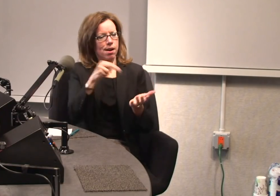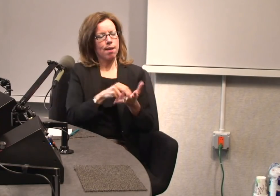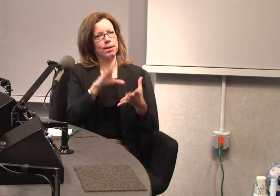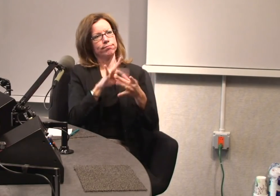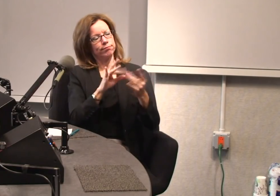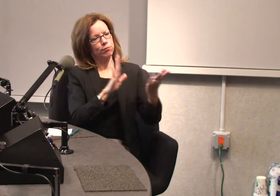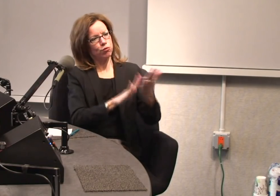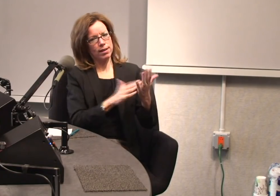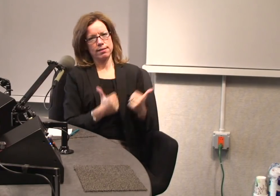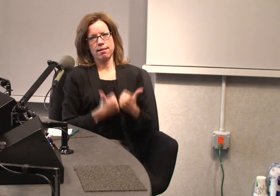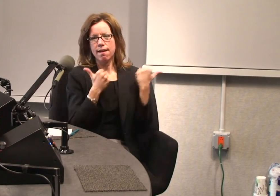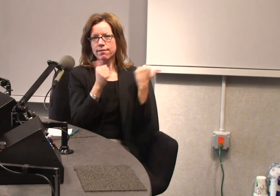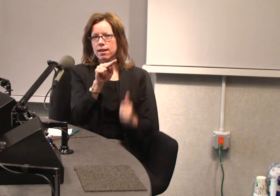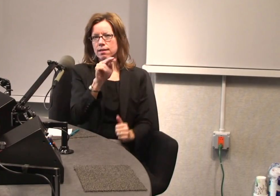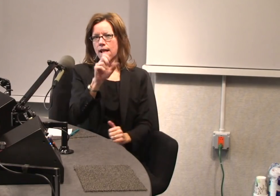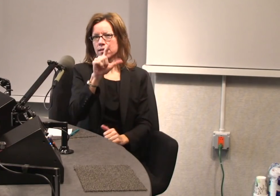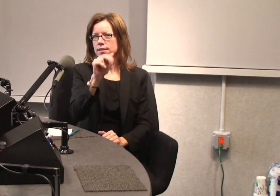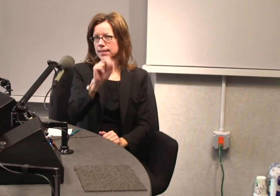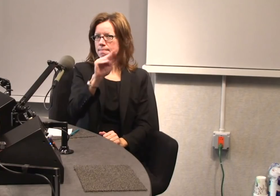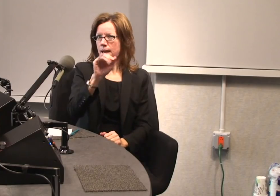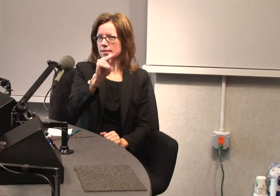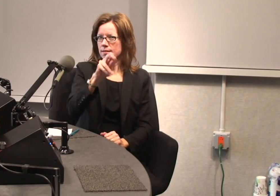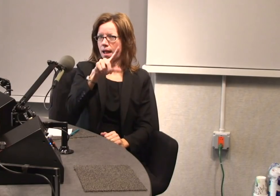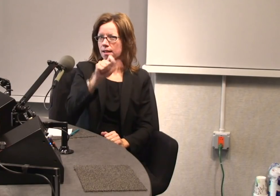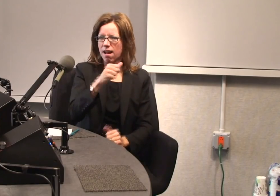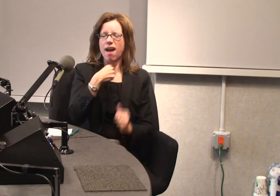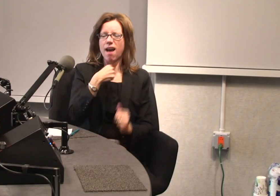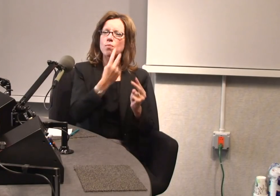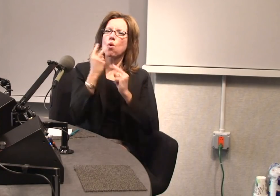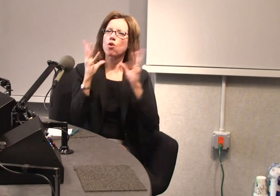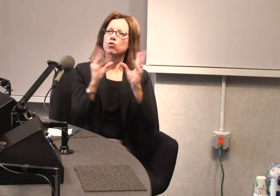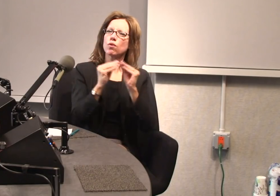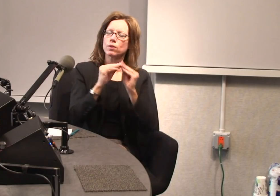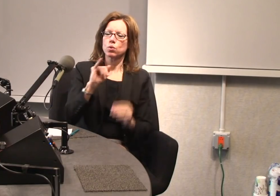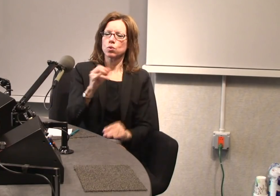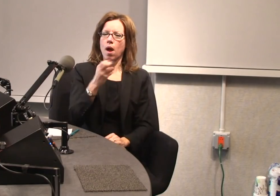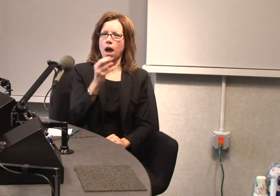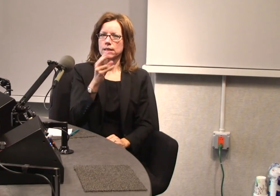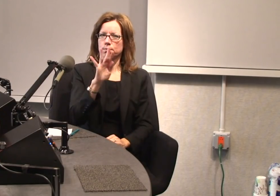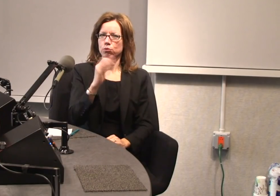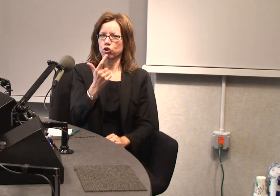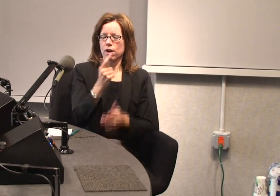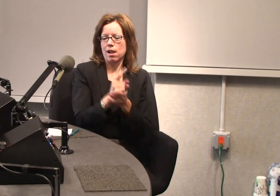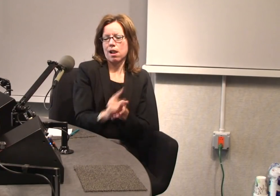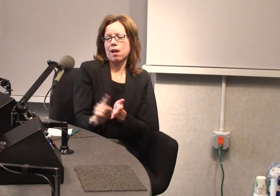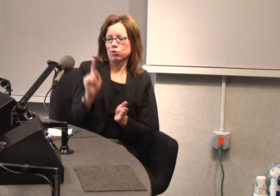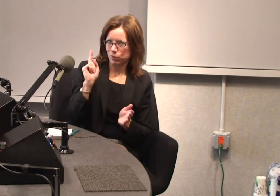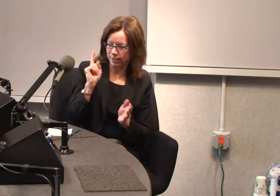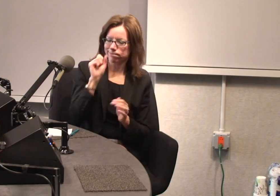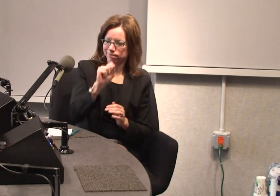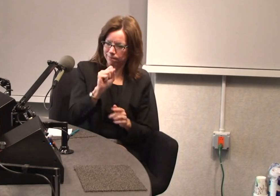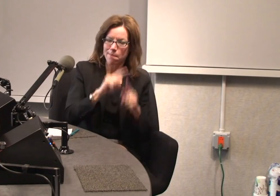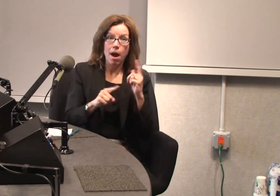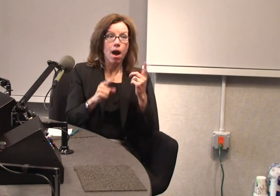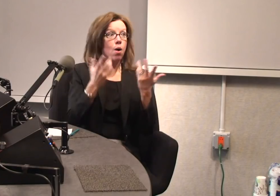President Nelson Mandela at a memorial service in Johannesburg last weekend, but it's the sign language interpreter standing